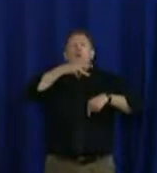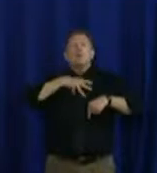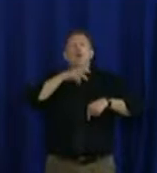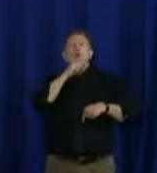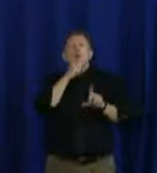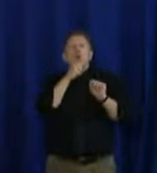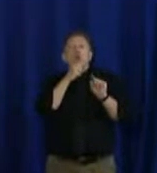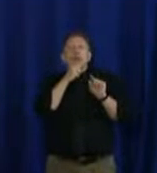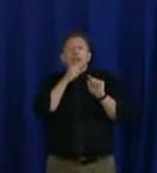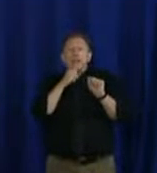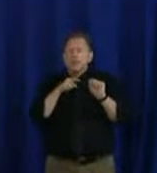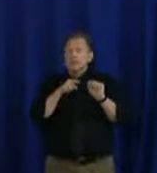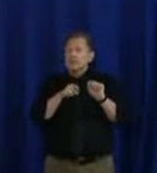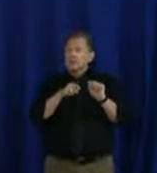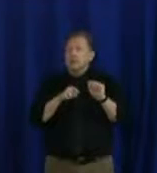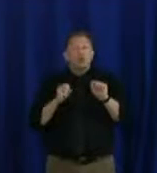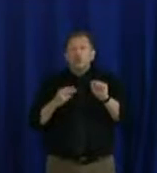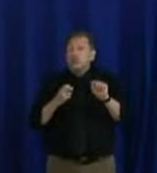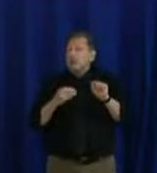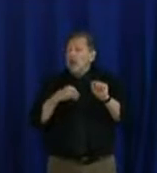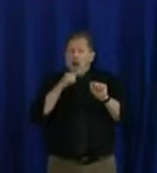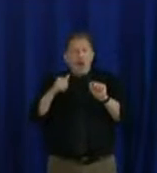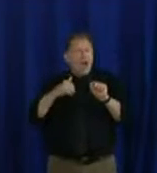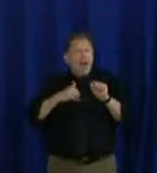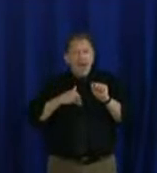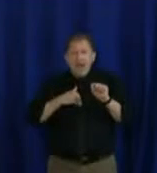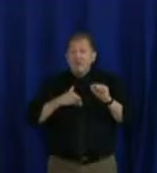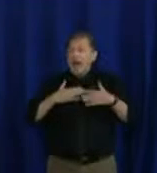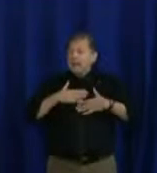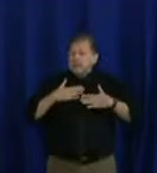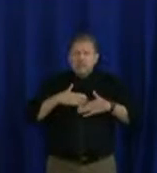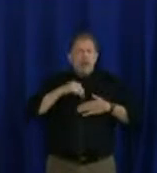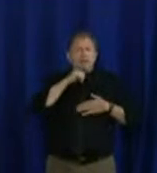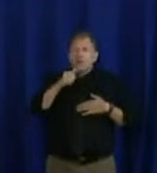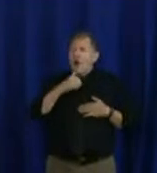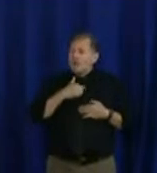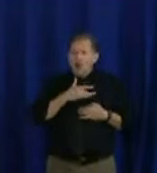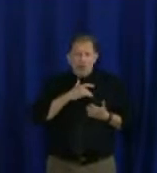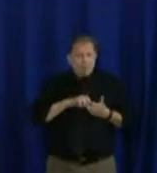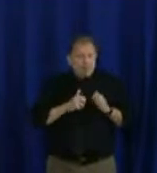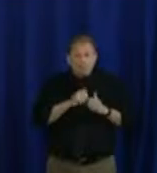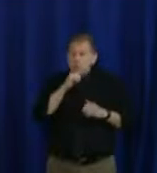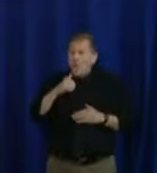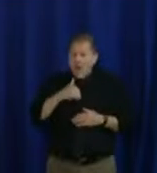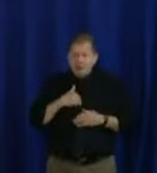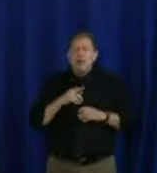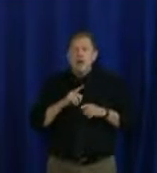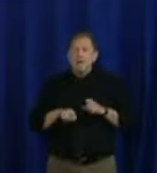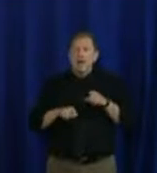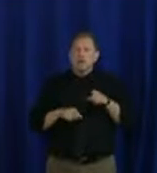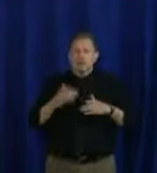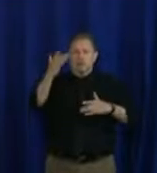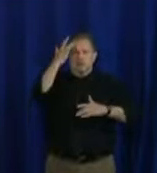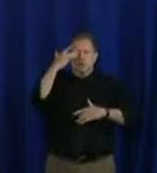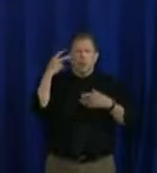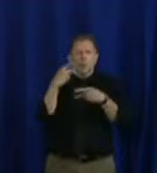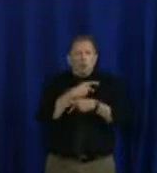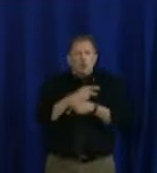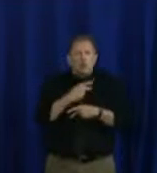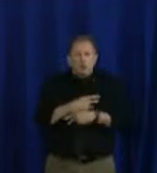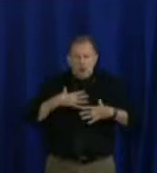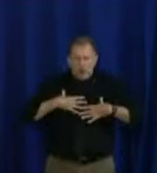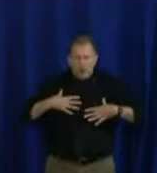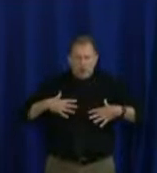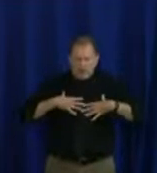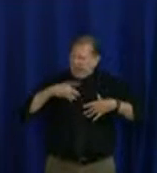medical conditions needed a double lung transplant for COVID-19. We have seen hospitalizations and we have seen deaths,